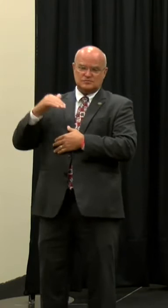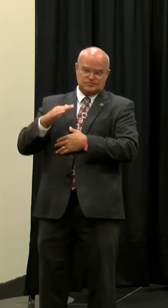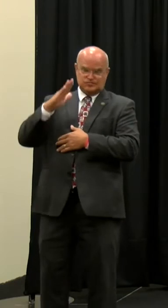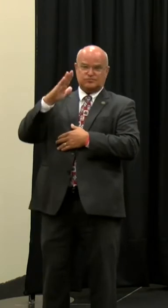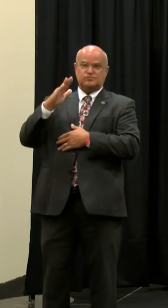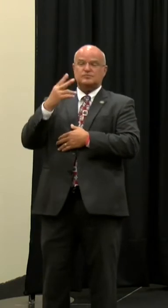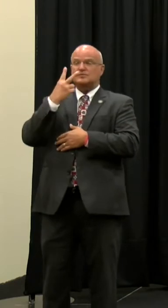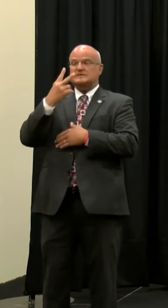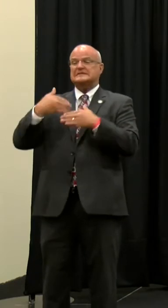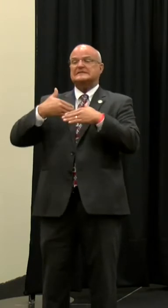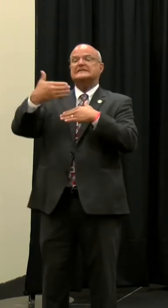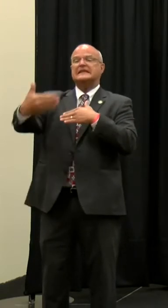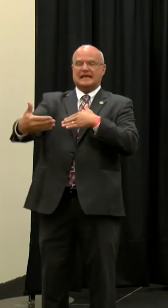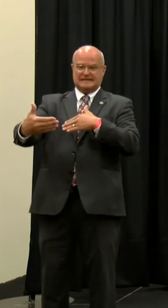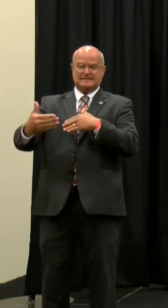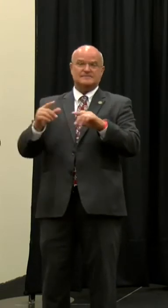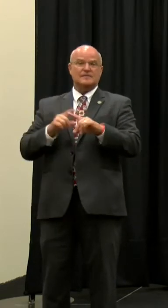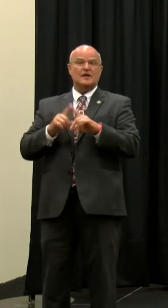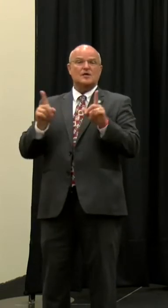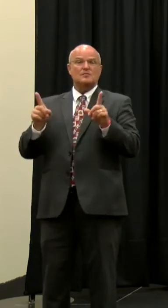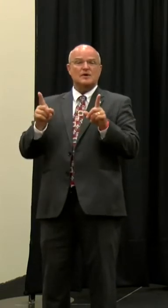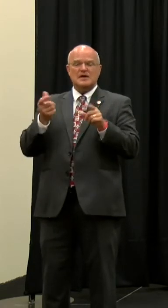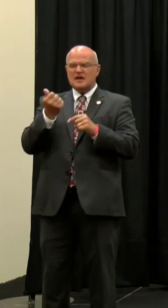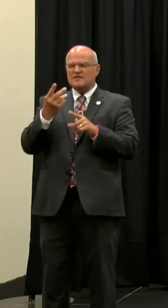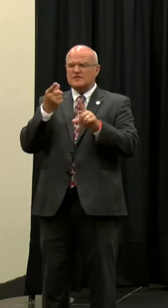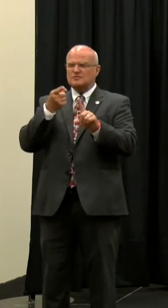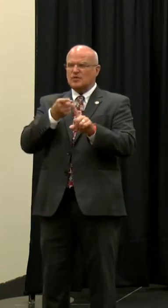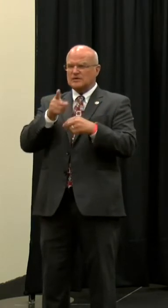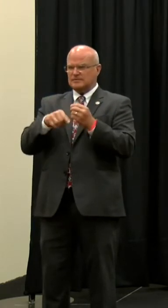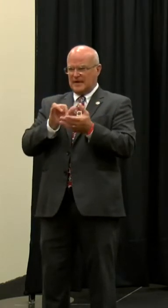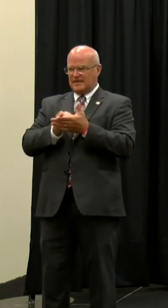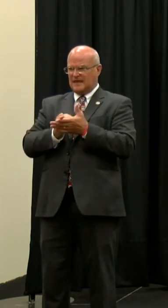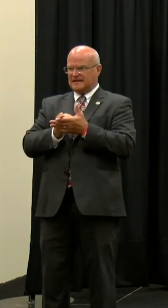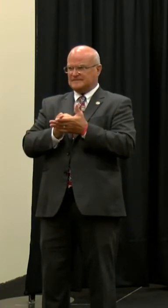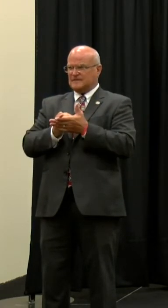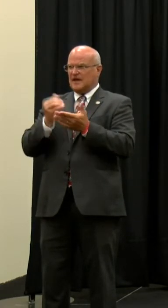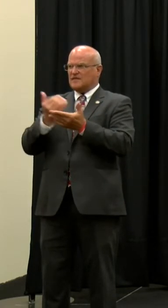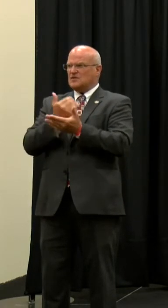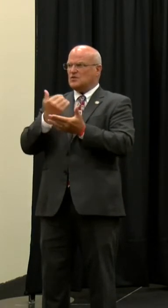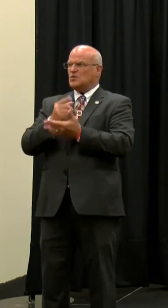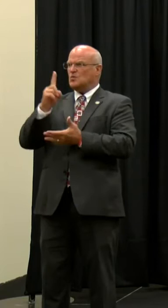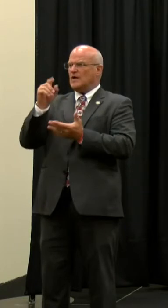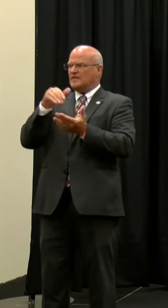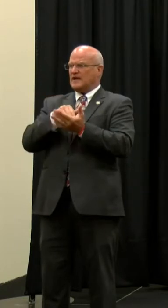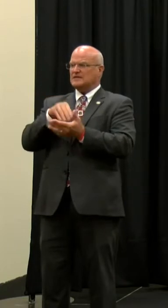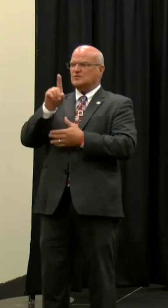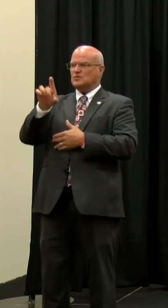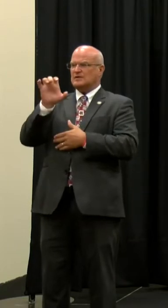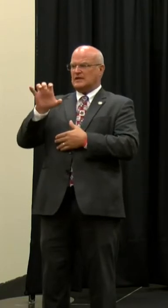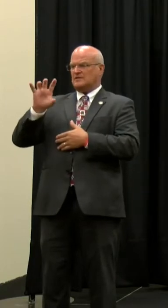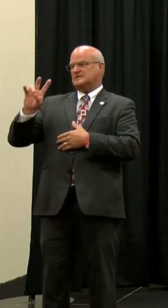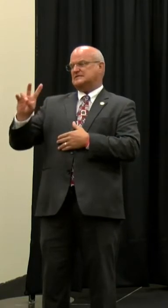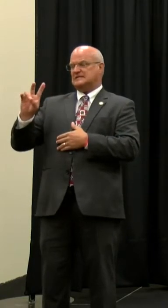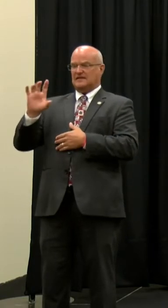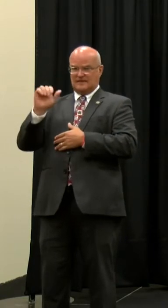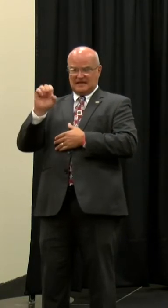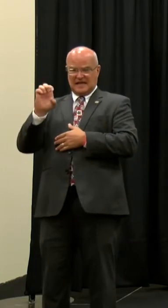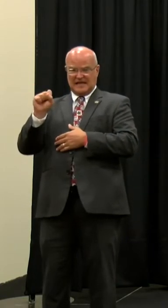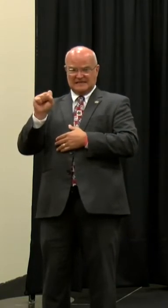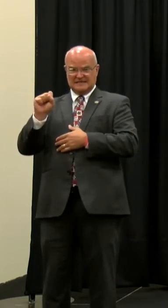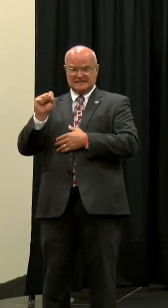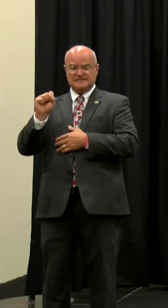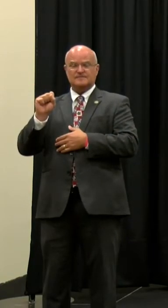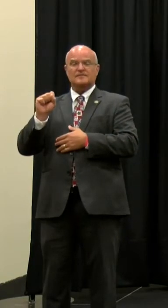from here, but a couple points on that new 1,107 cases. Of